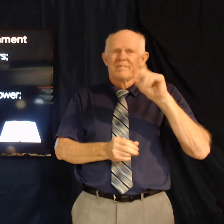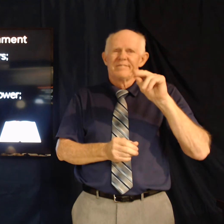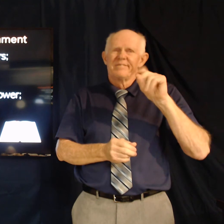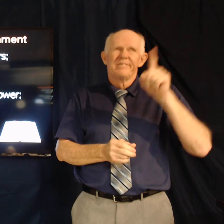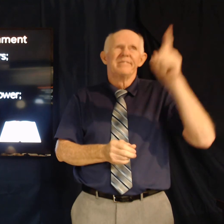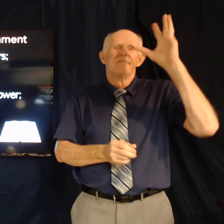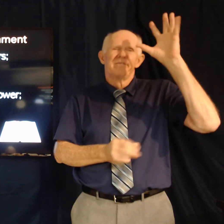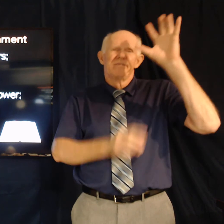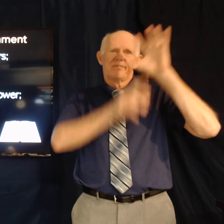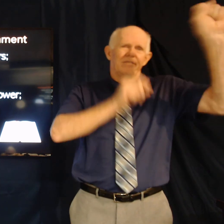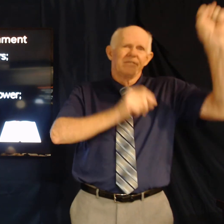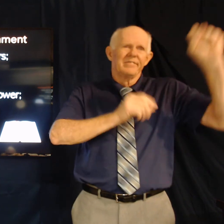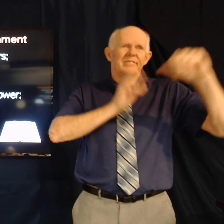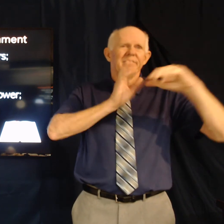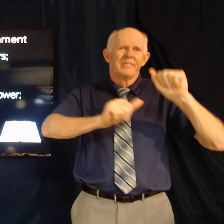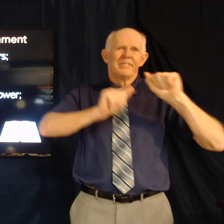Equal with God.